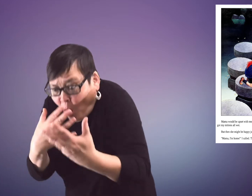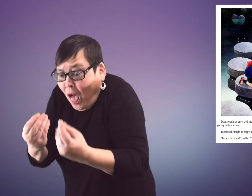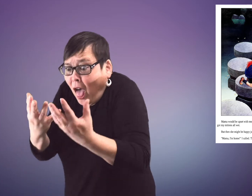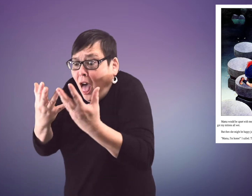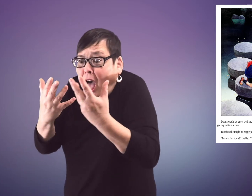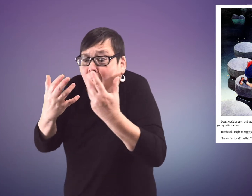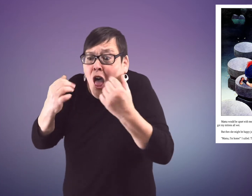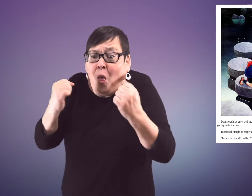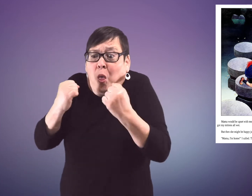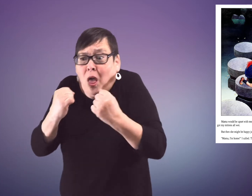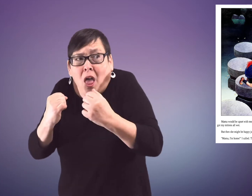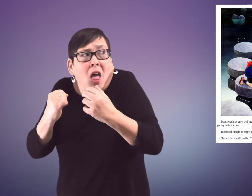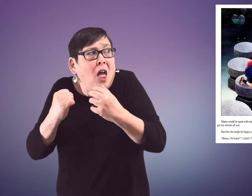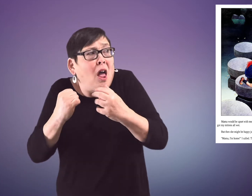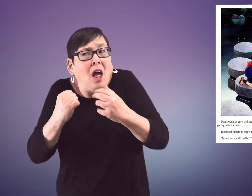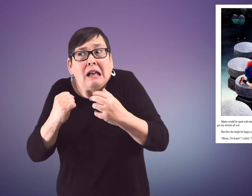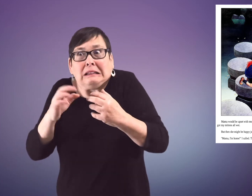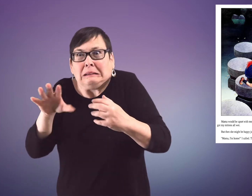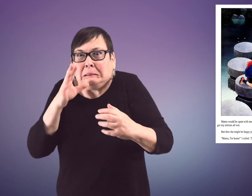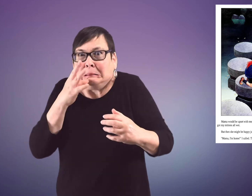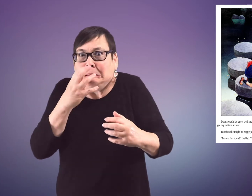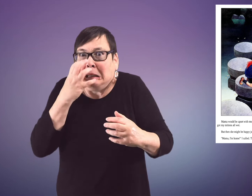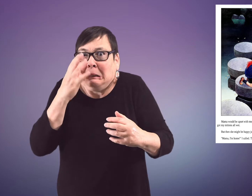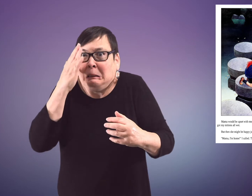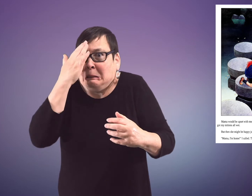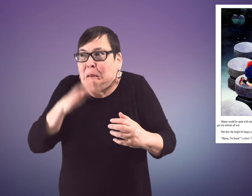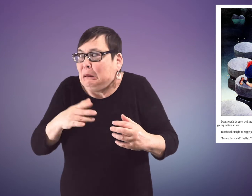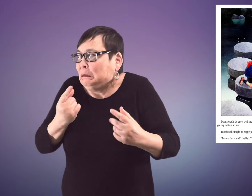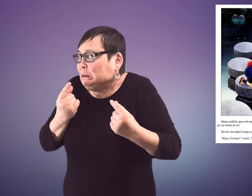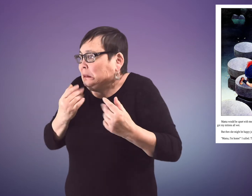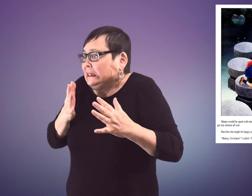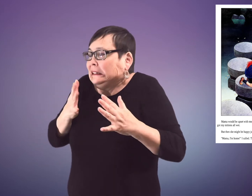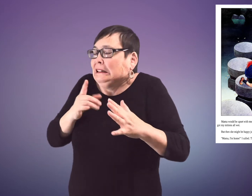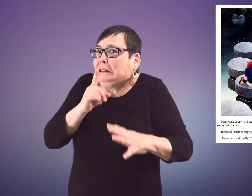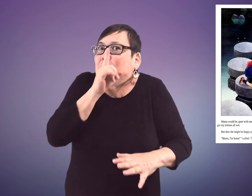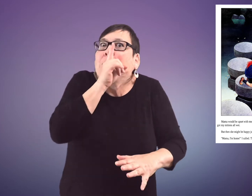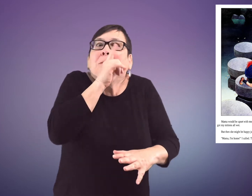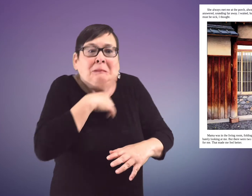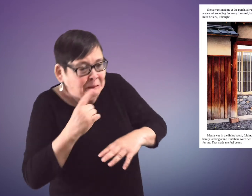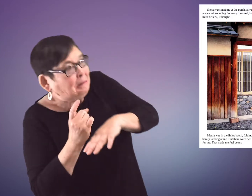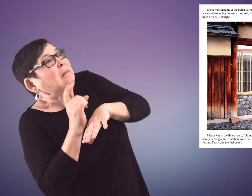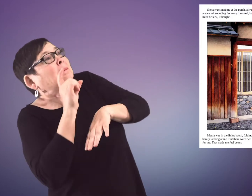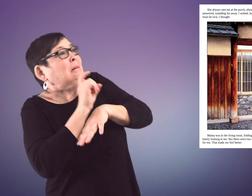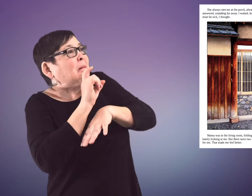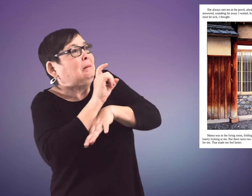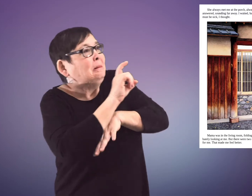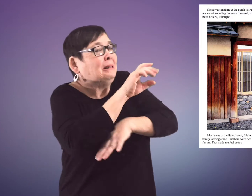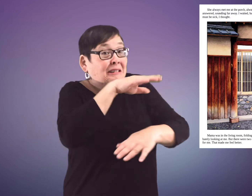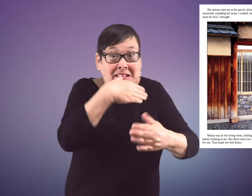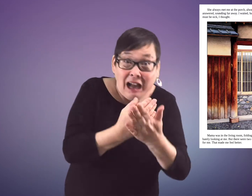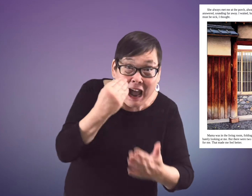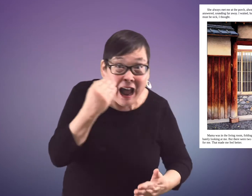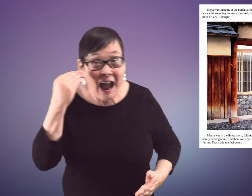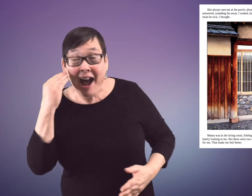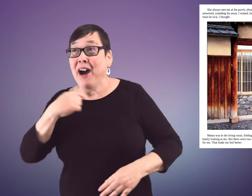I caught a bad chill. I got my mittens wet. Mama would be upset with me, I